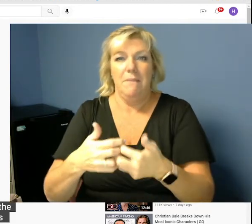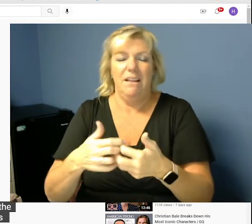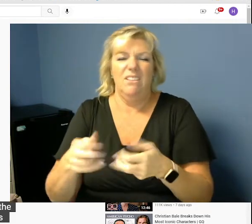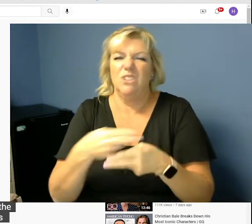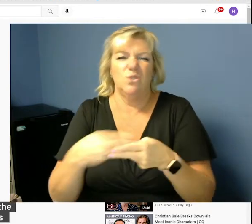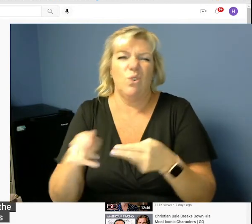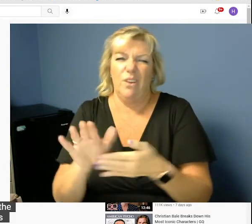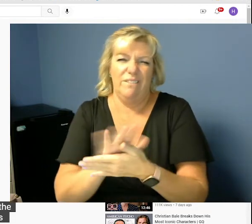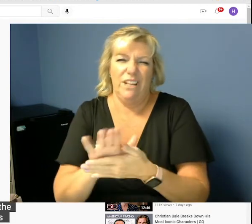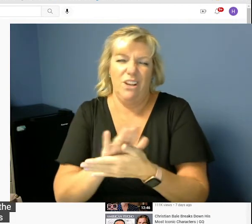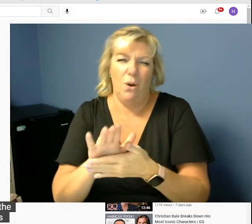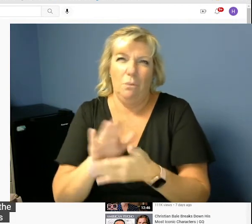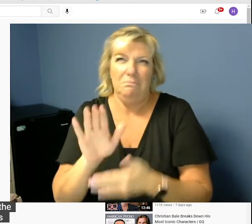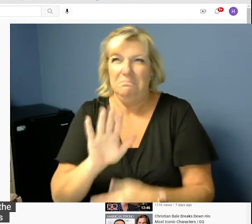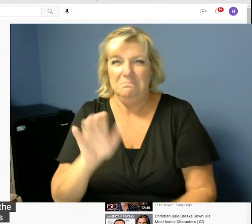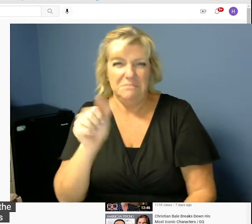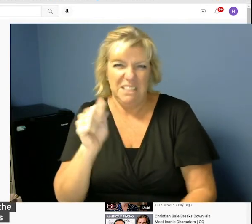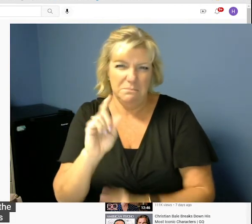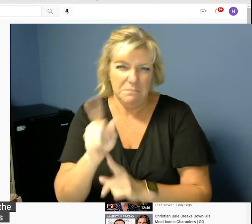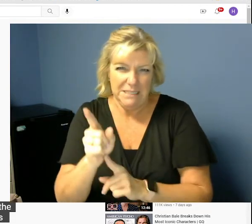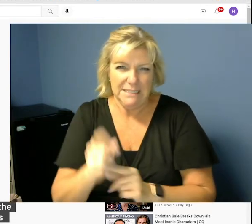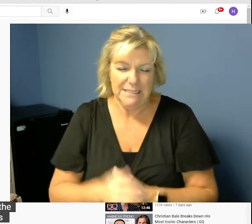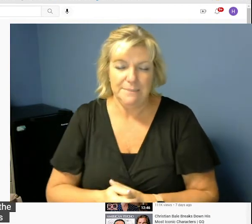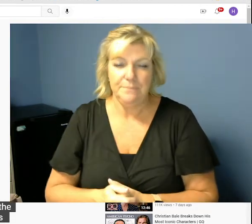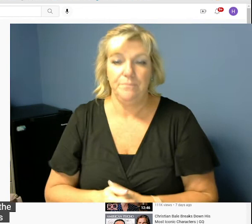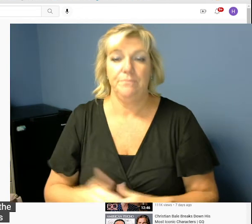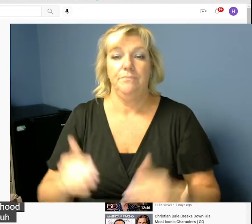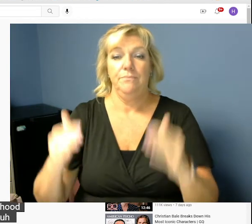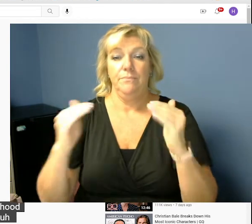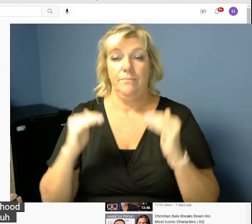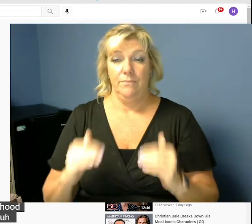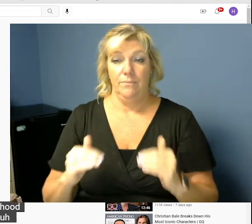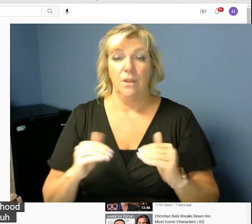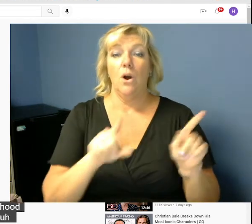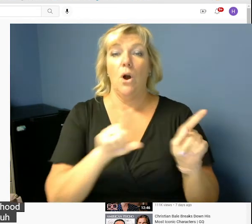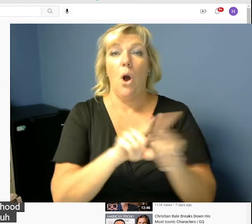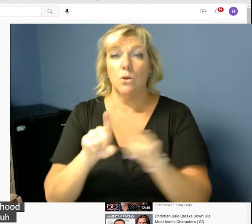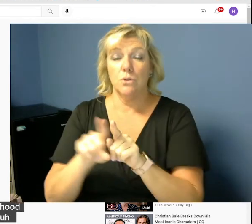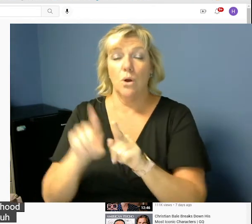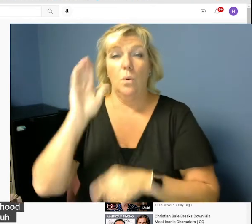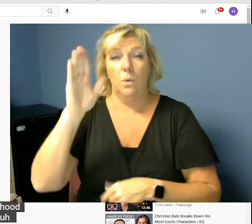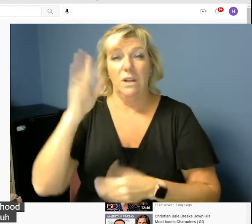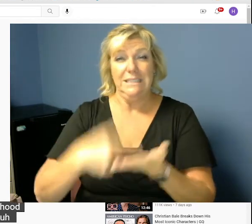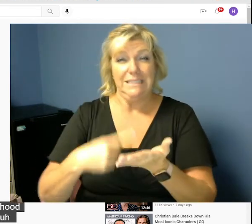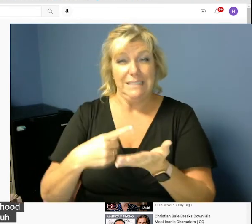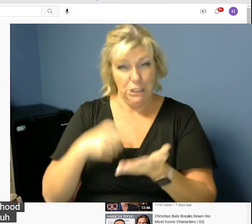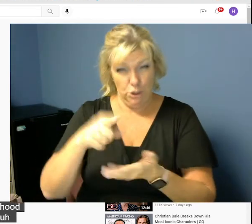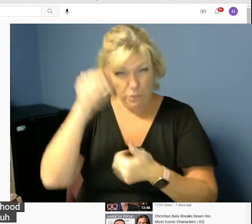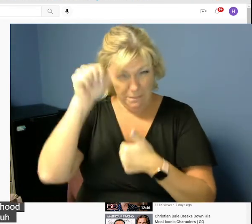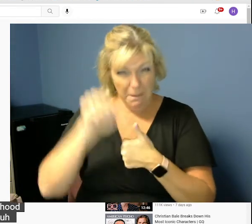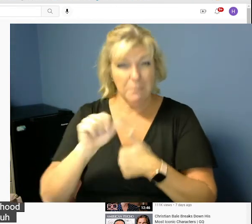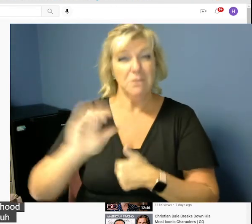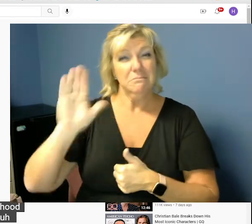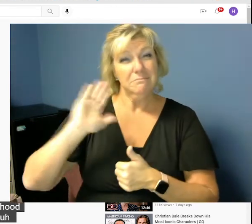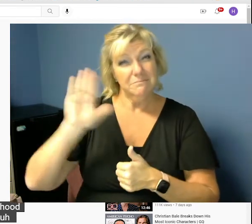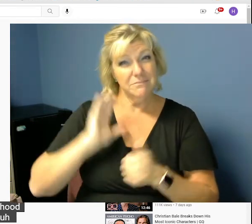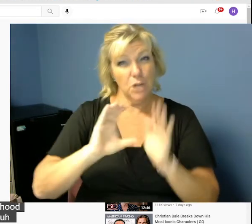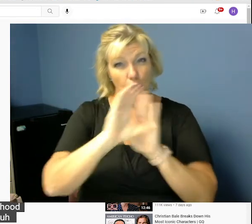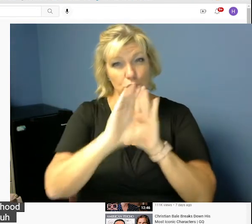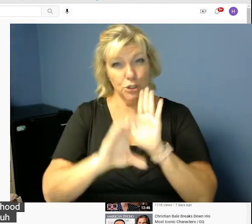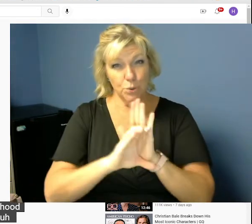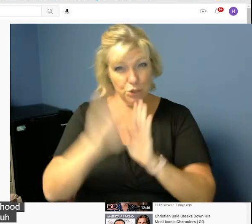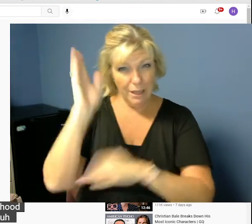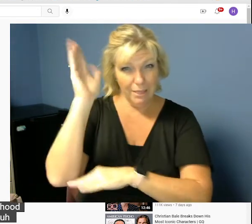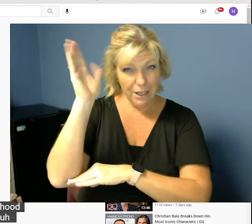minutes. And then the last thing that we want to talk about there is this extension. We looked at Republican motherhood